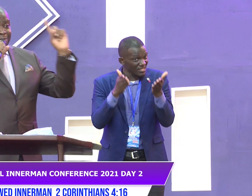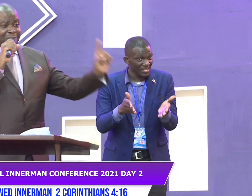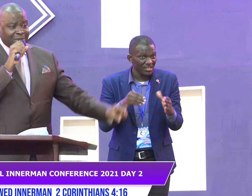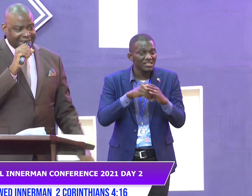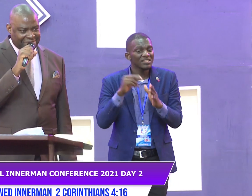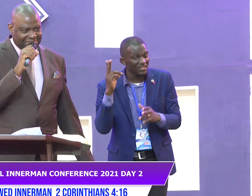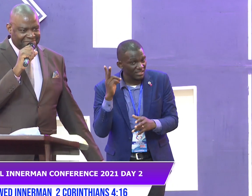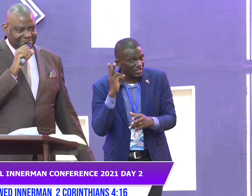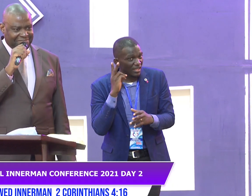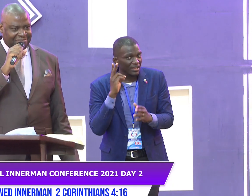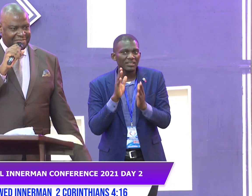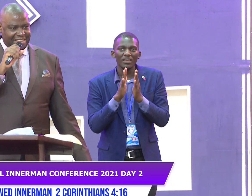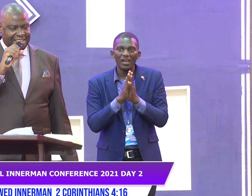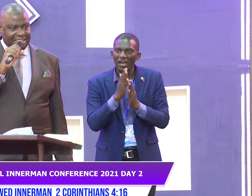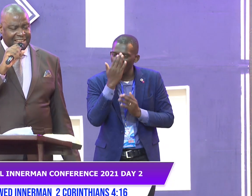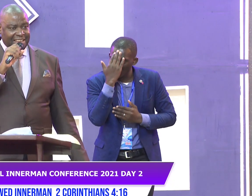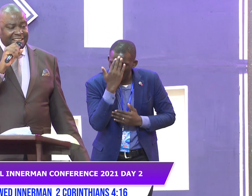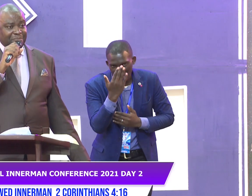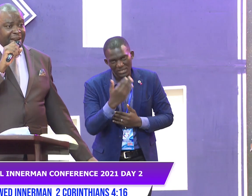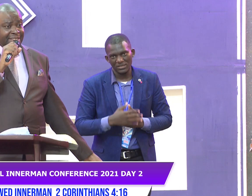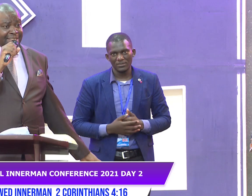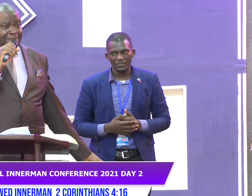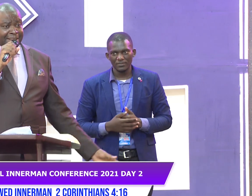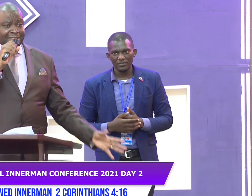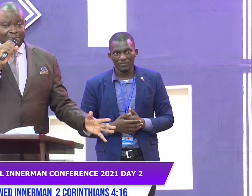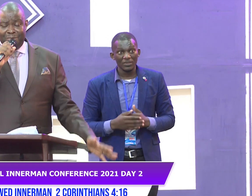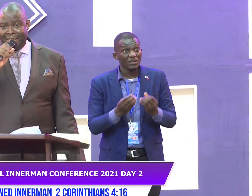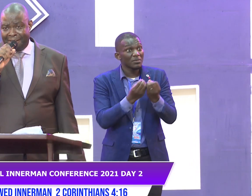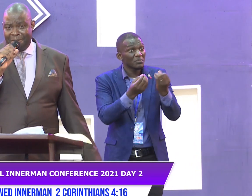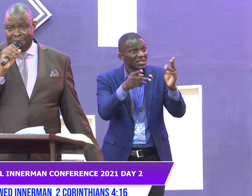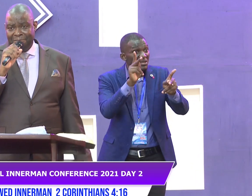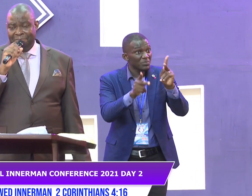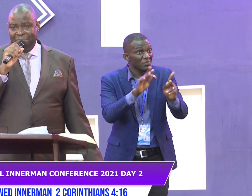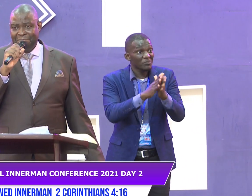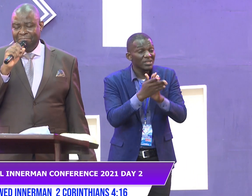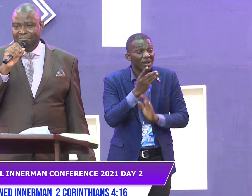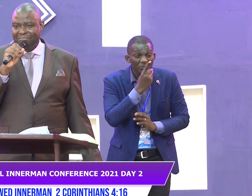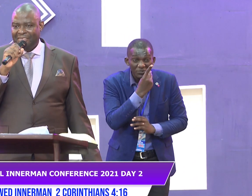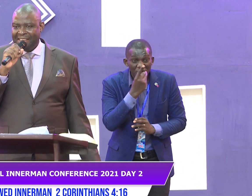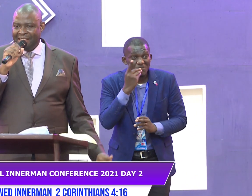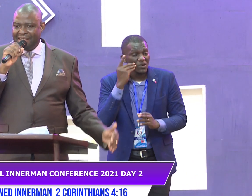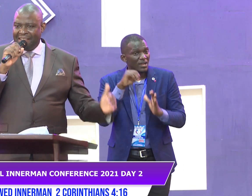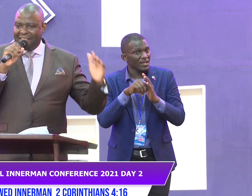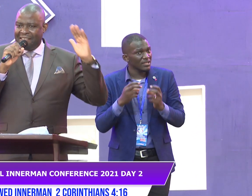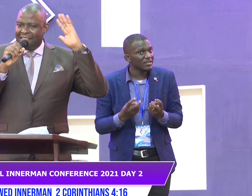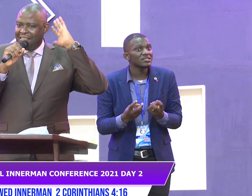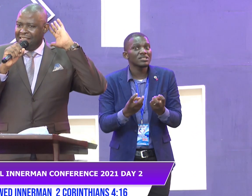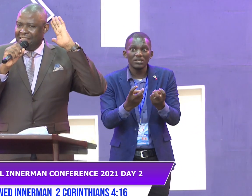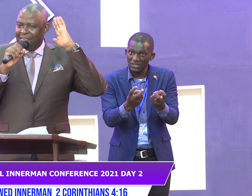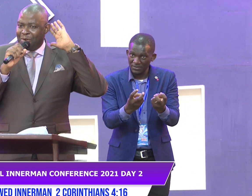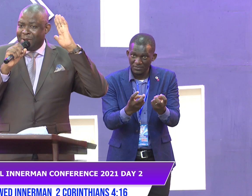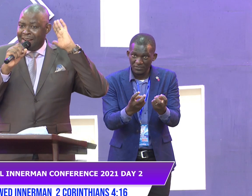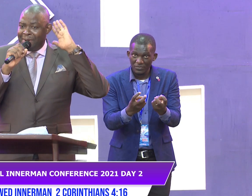there. In hearing and obeying. Banja abakaze mu lugendo. There are so many that have become dry along